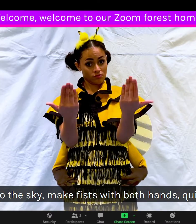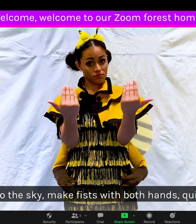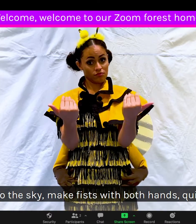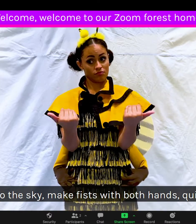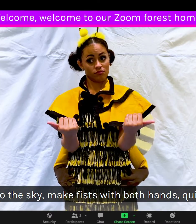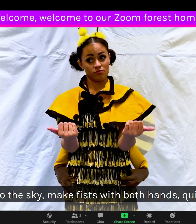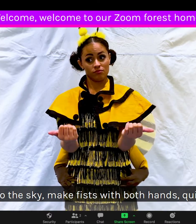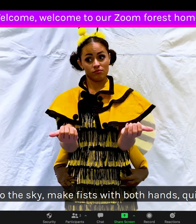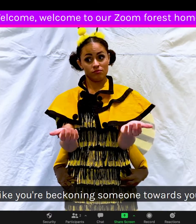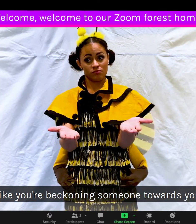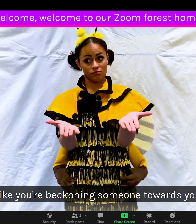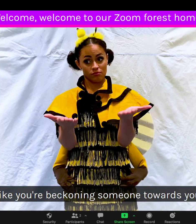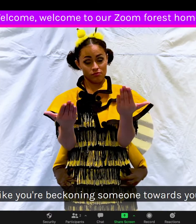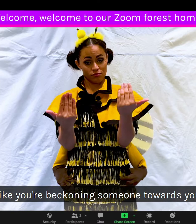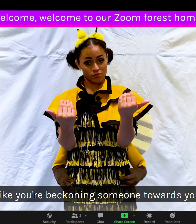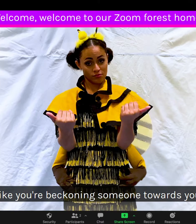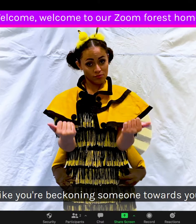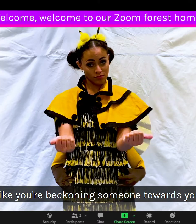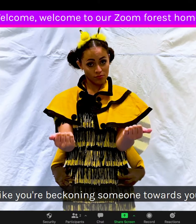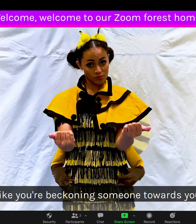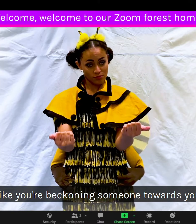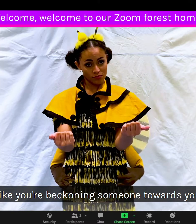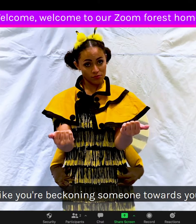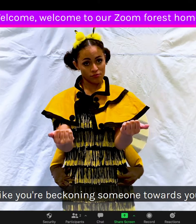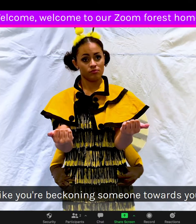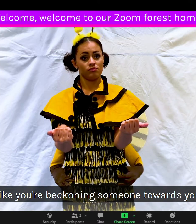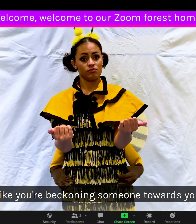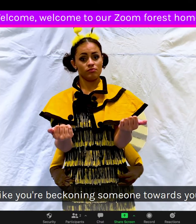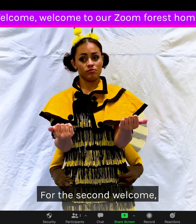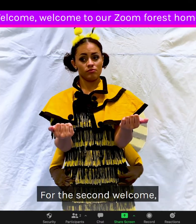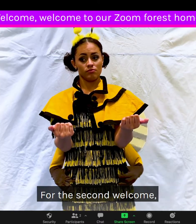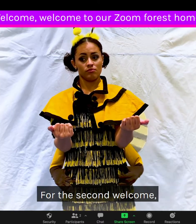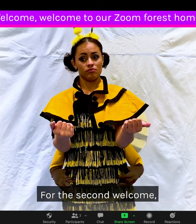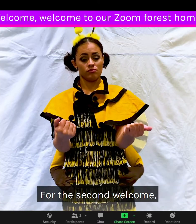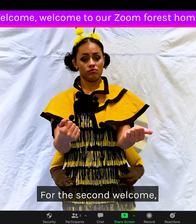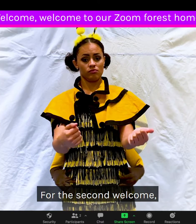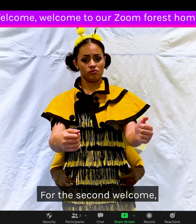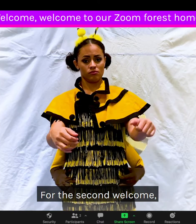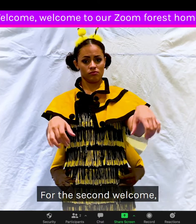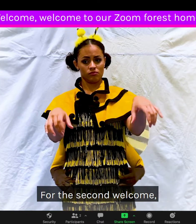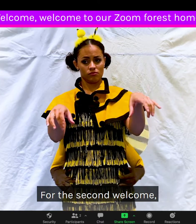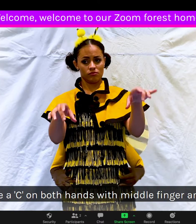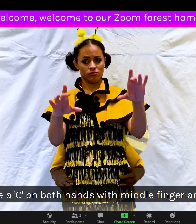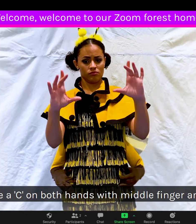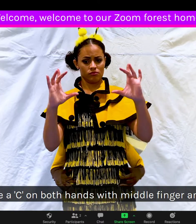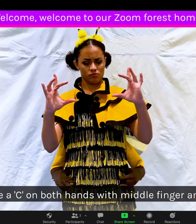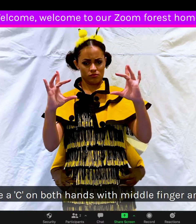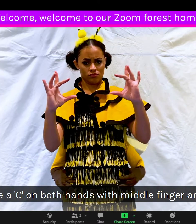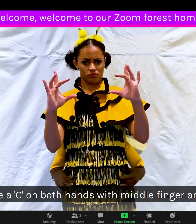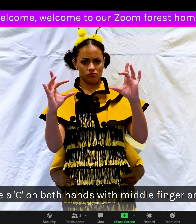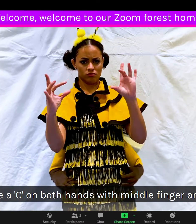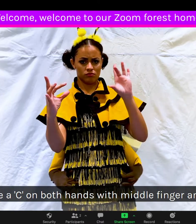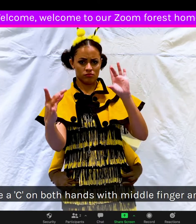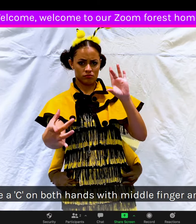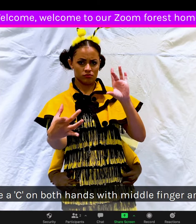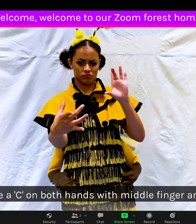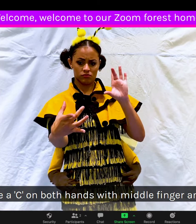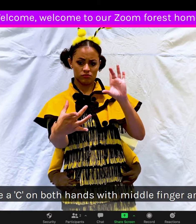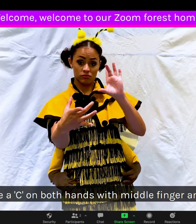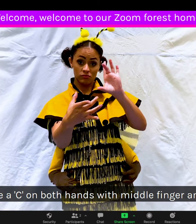quickly twice, like you're beckoning someone towards you. For the second welcome, you make a C on both hands with middle finger